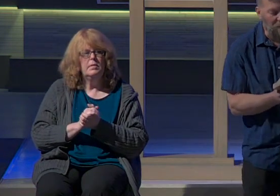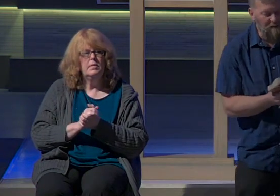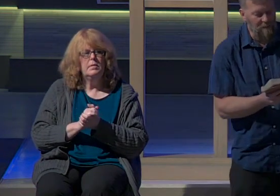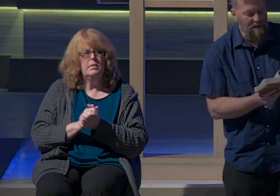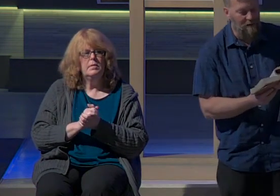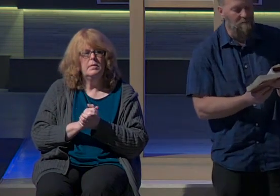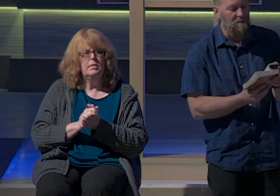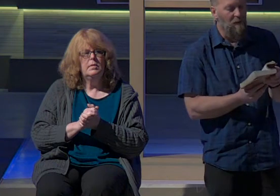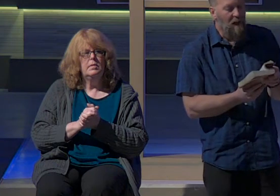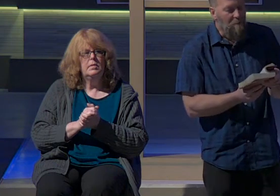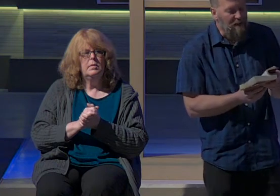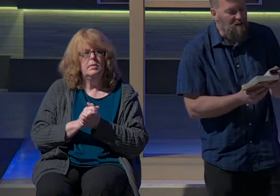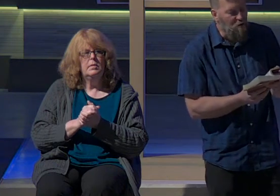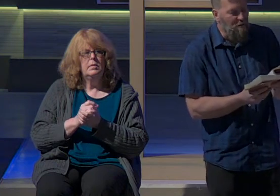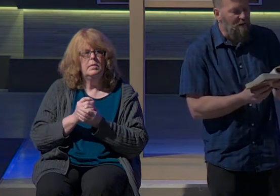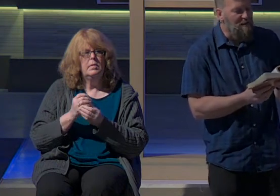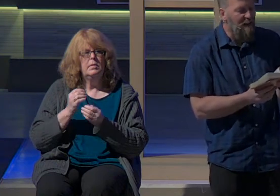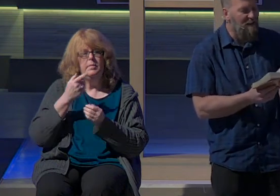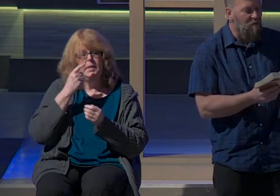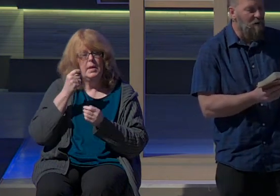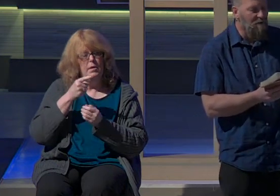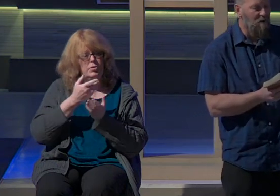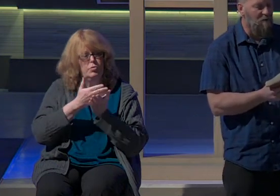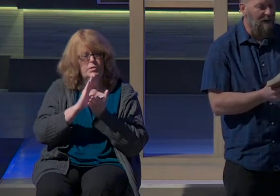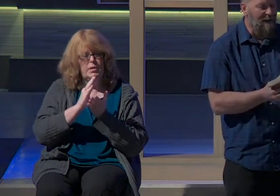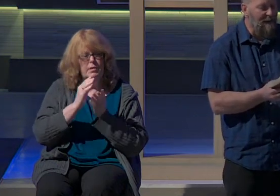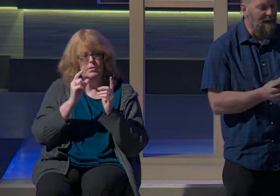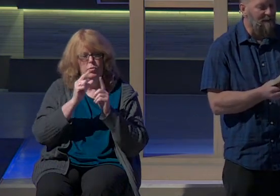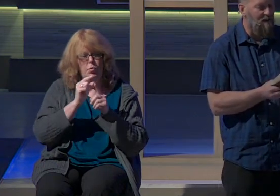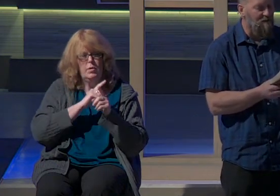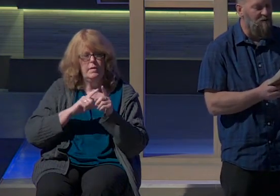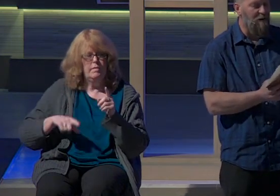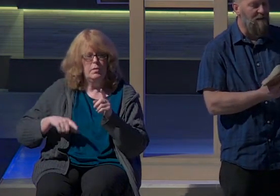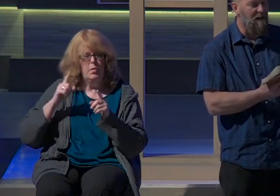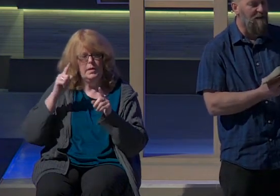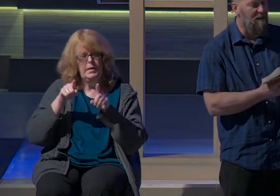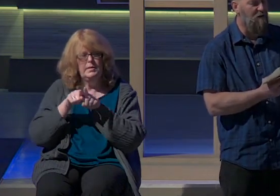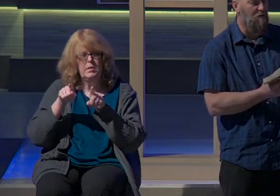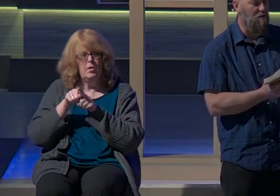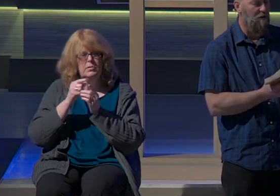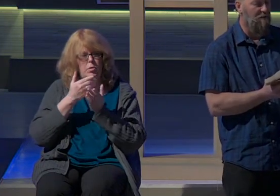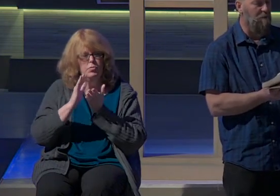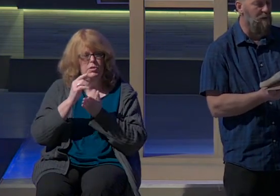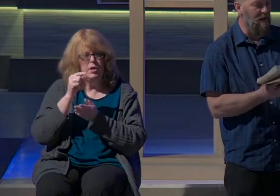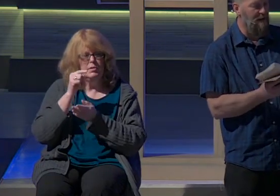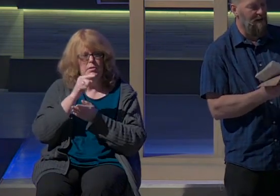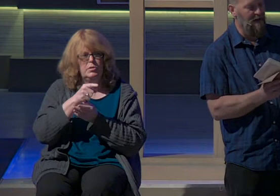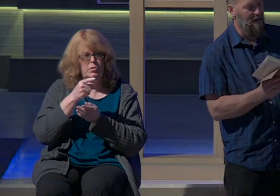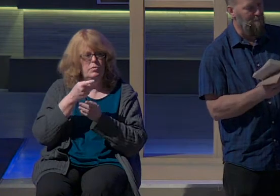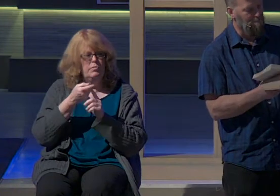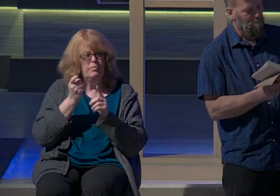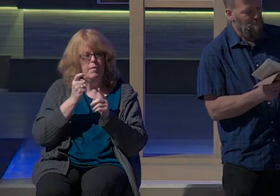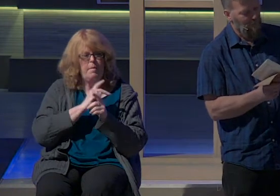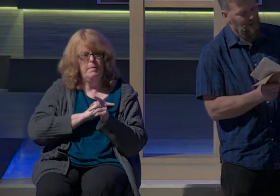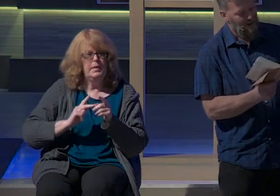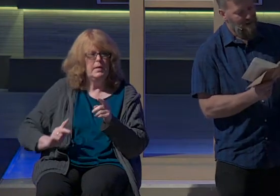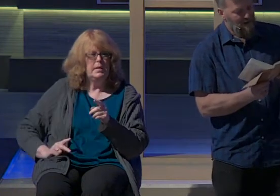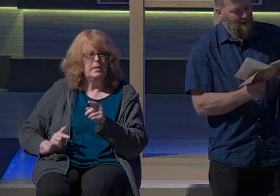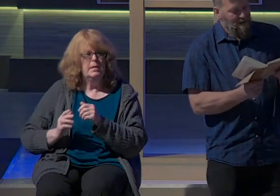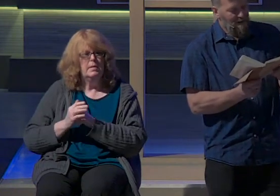So the punishment that comes, because you have rejected the word of the Lord, he has also rejected you from being king.